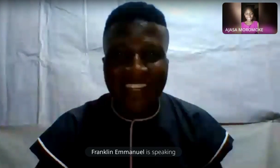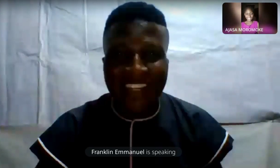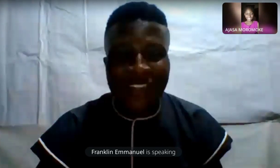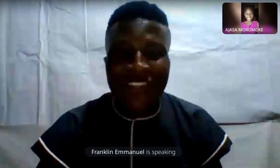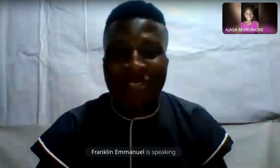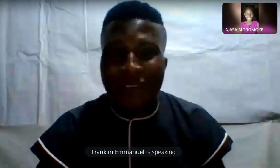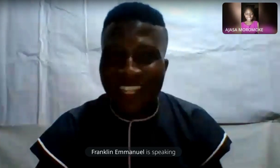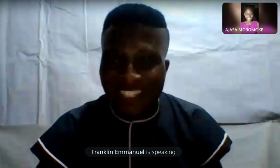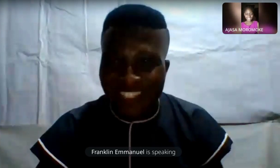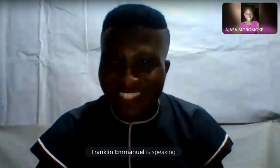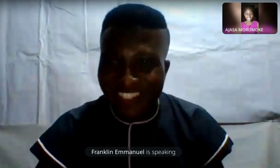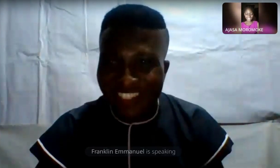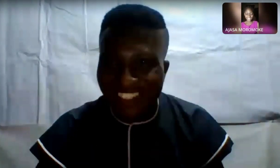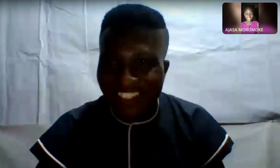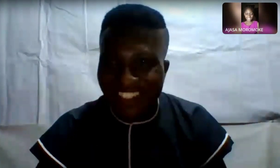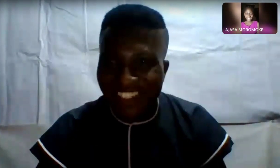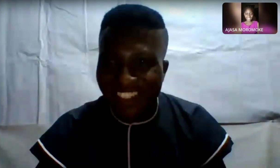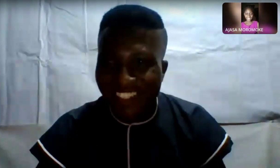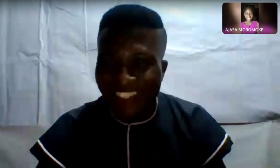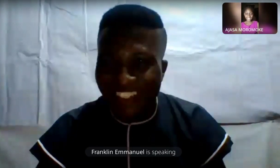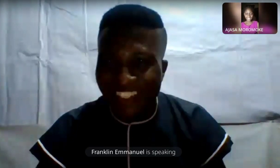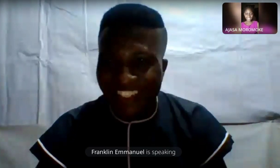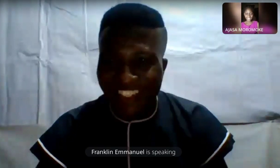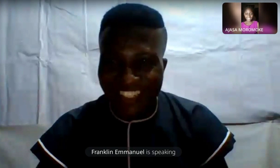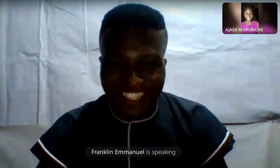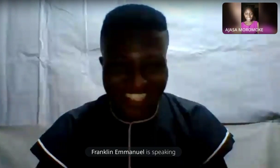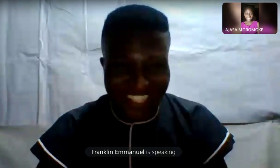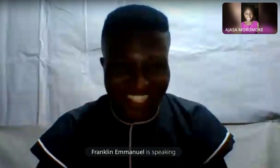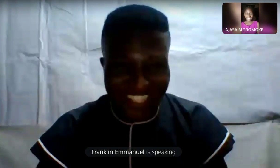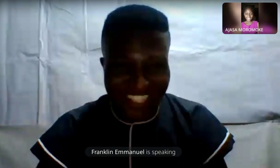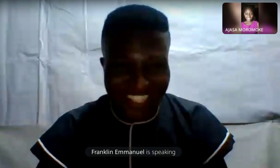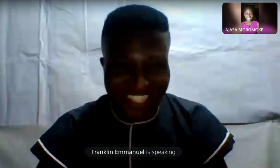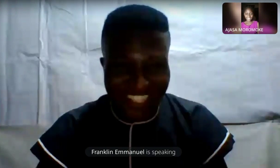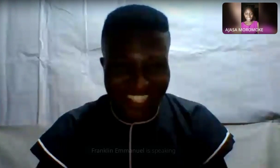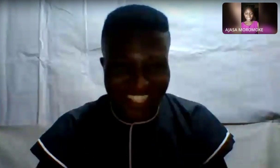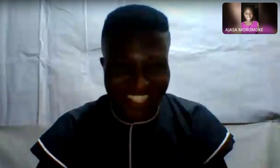All right, welcome. Ajasa Moromoke. Let's go. Letter U.